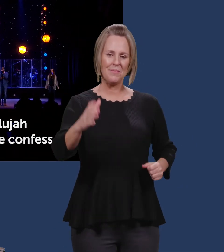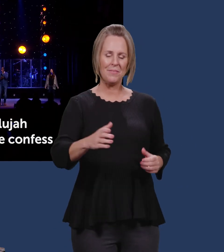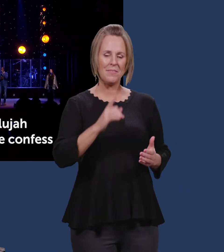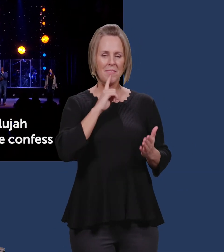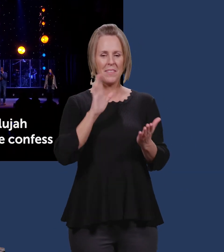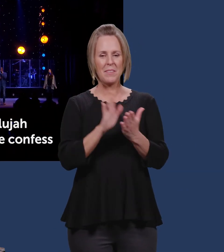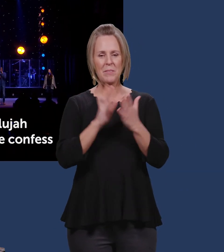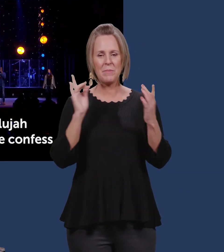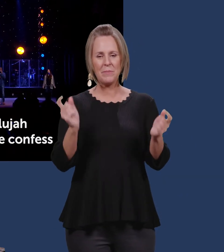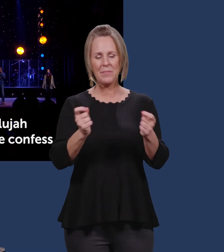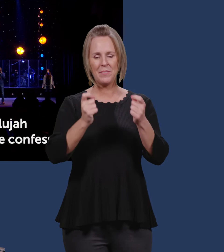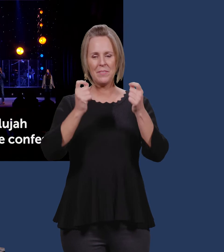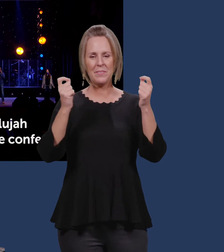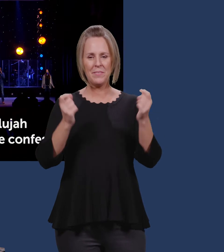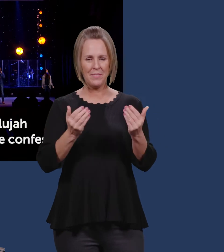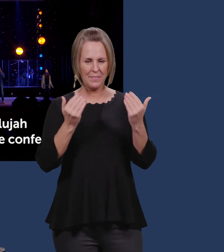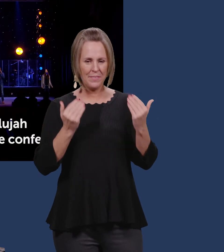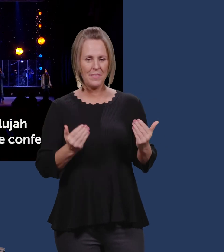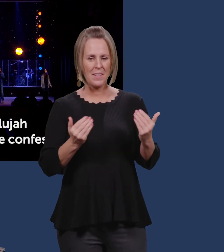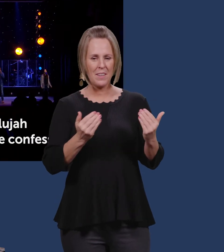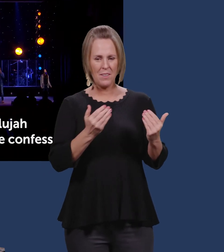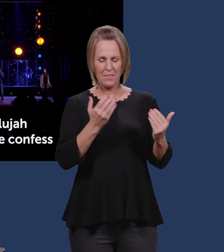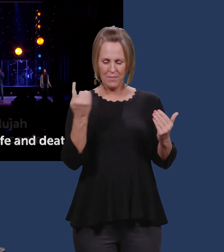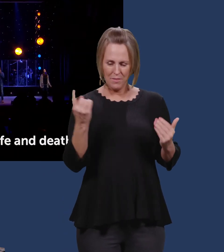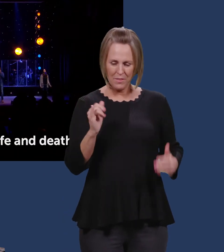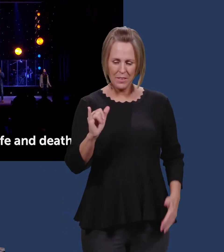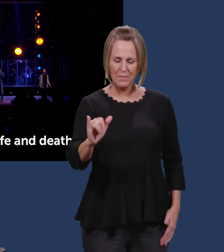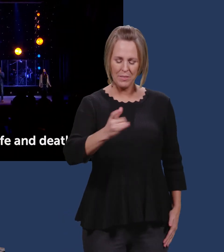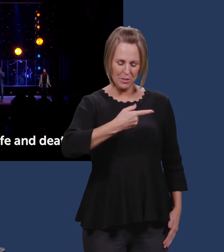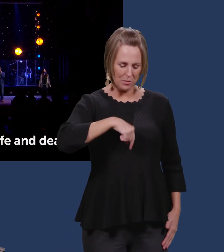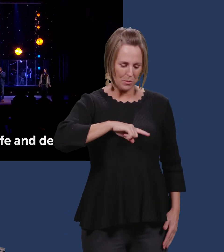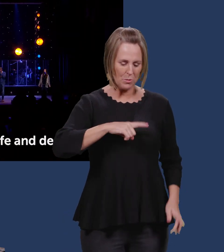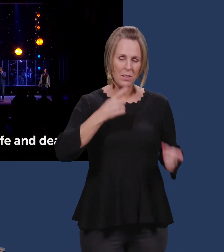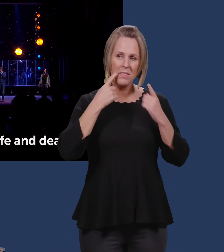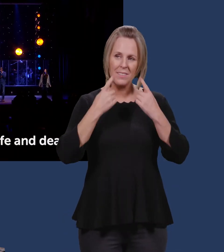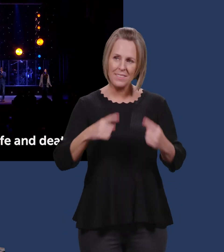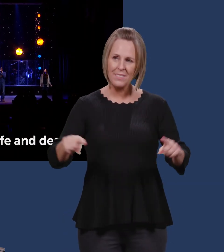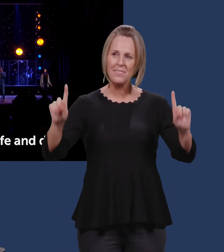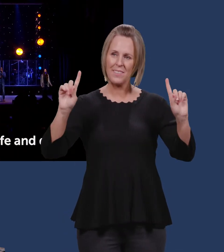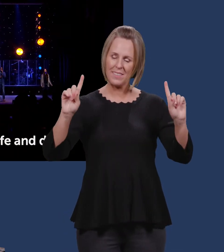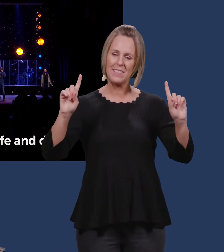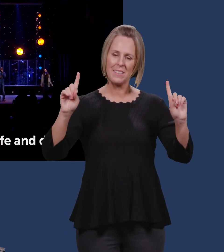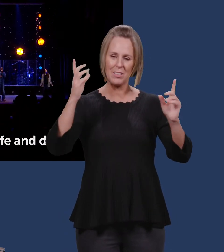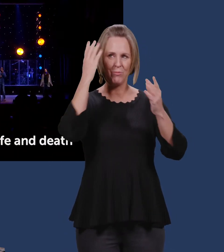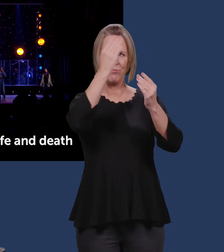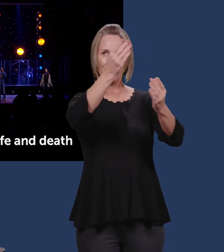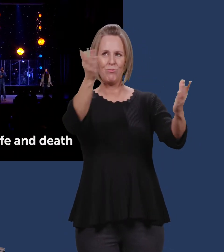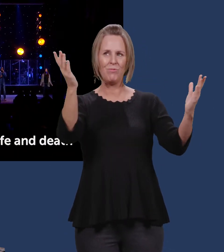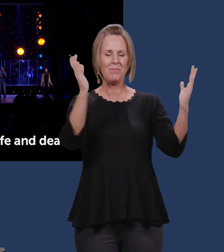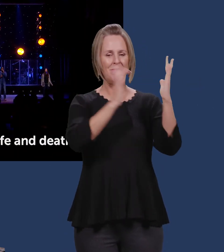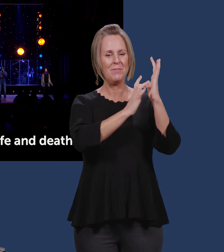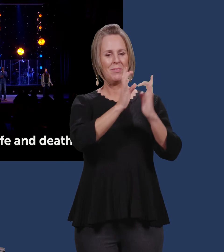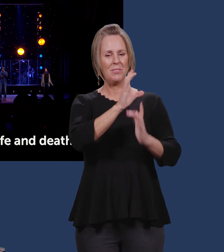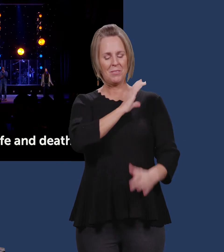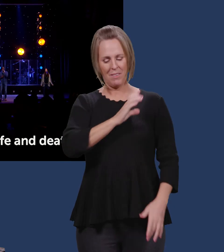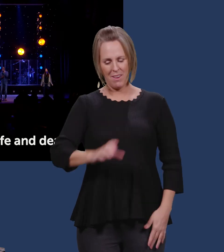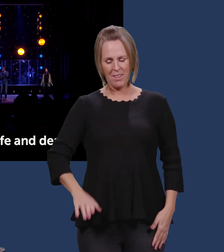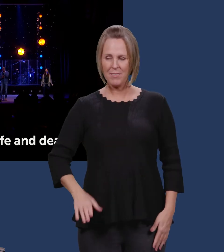hallelujah. Now and ever we confess Christ our hope and life